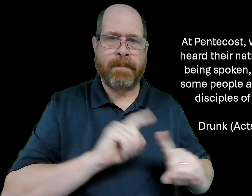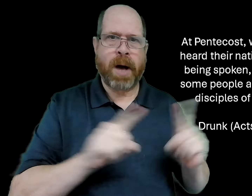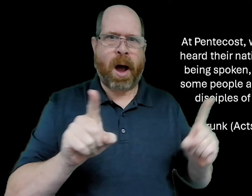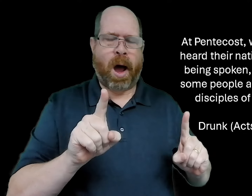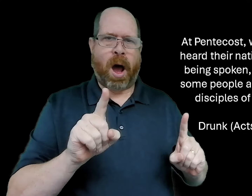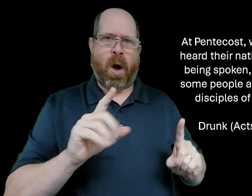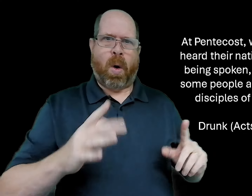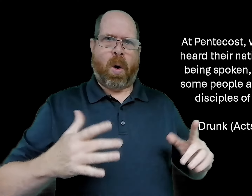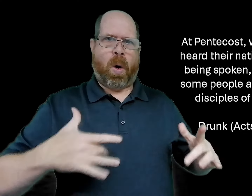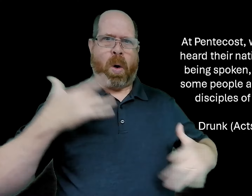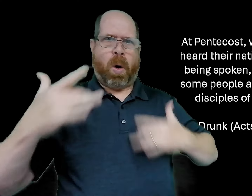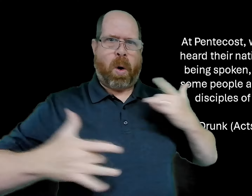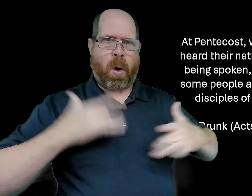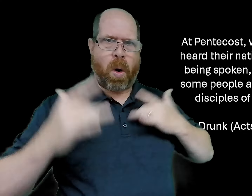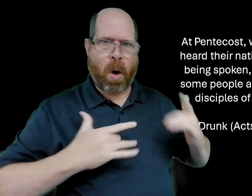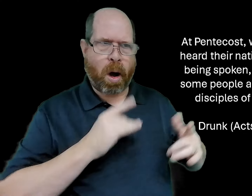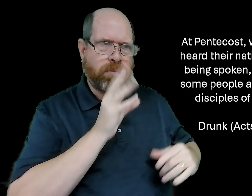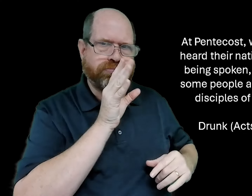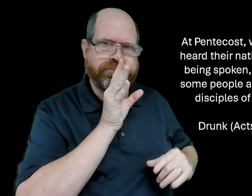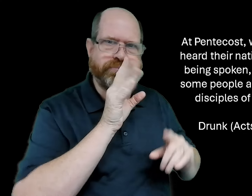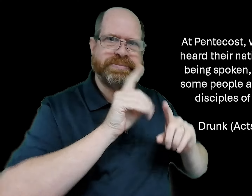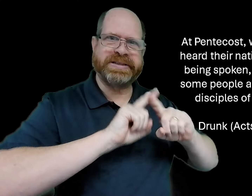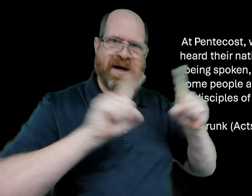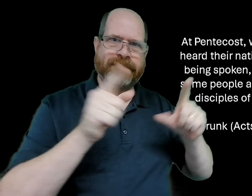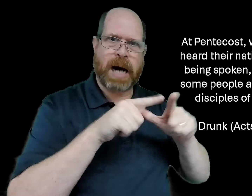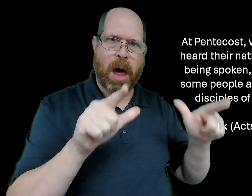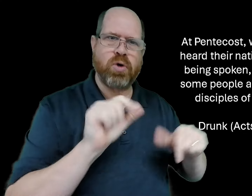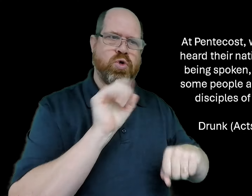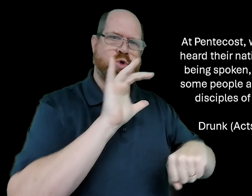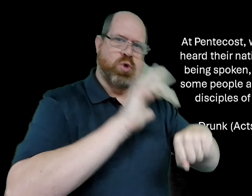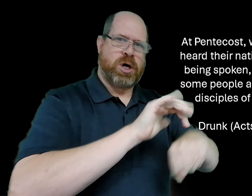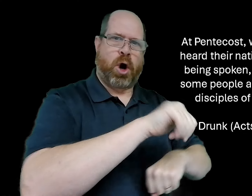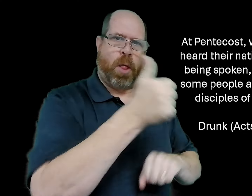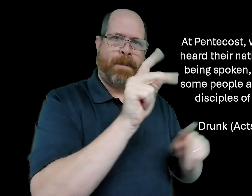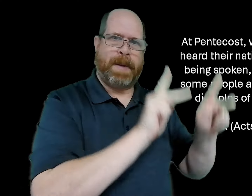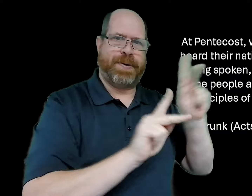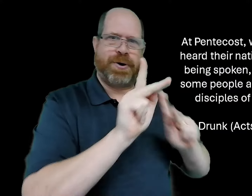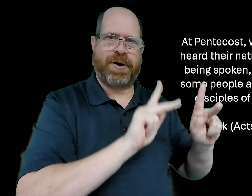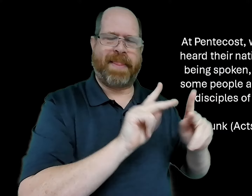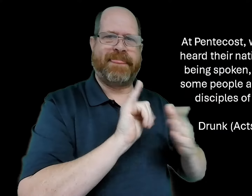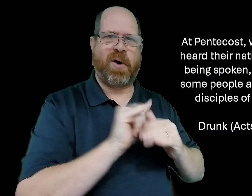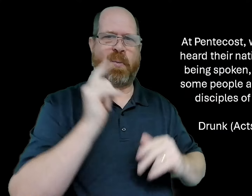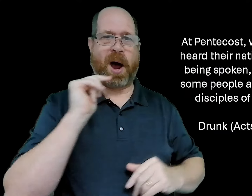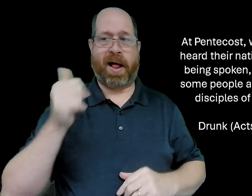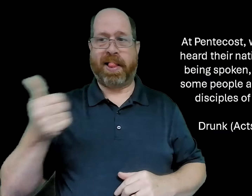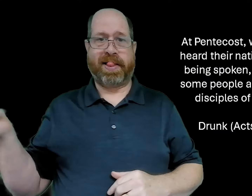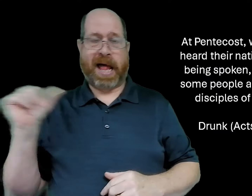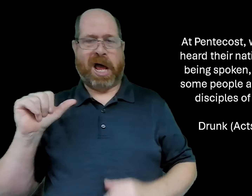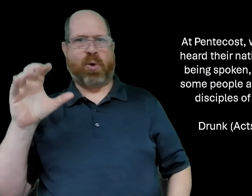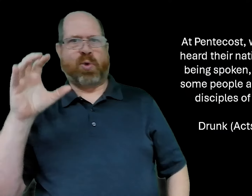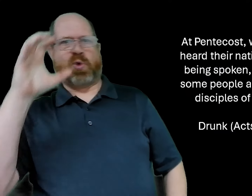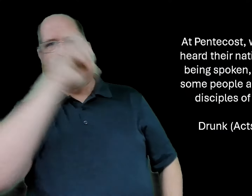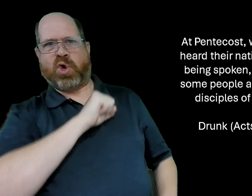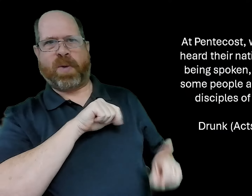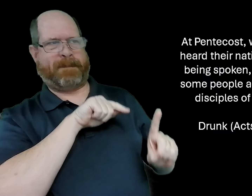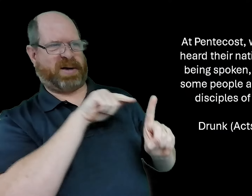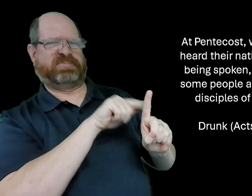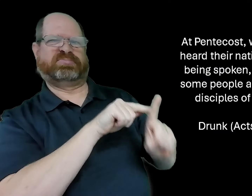It wasn't languages that they knew, but they were excited because they were speaking in other languages to touch people for Jesus. And